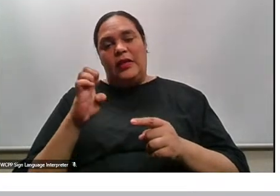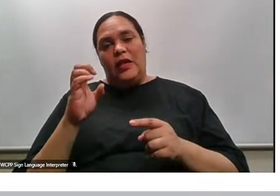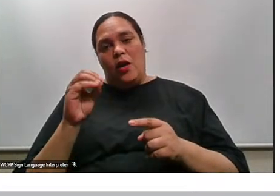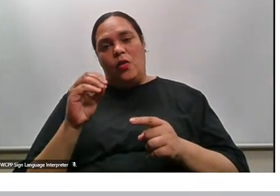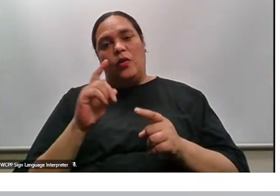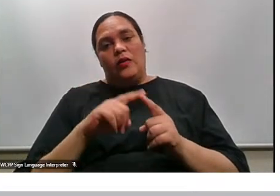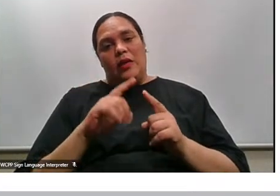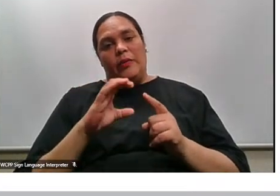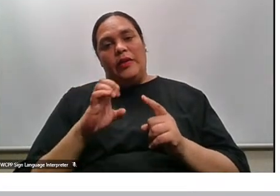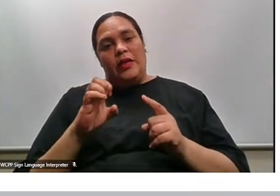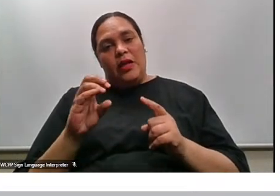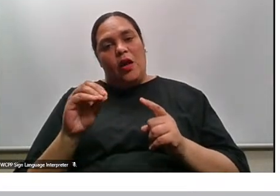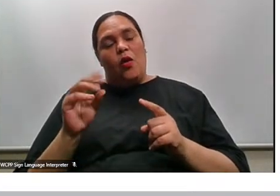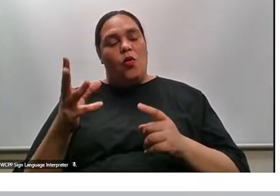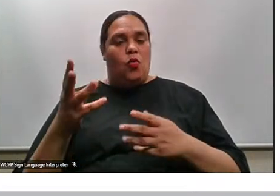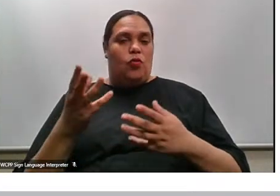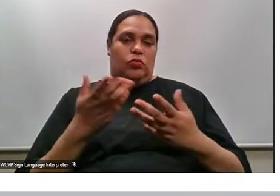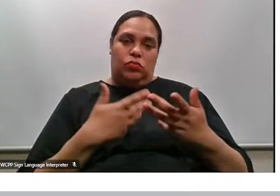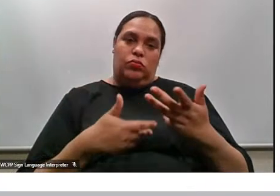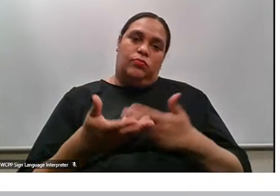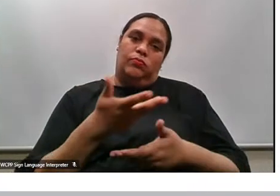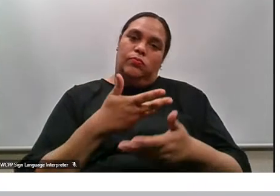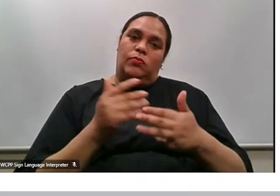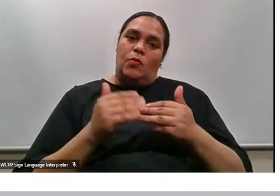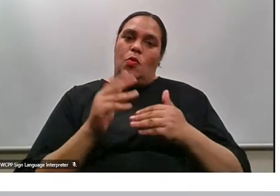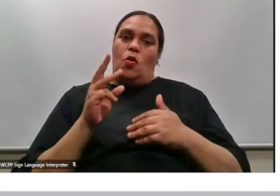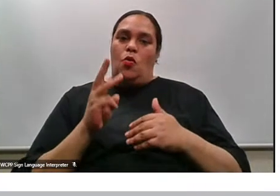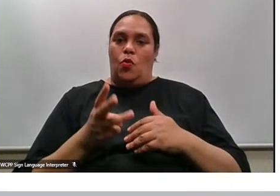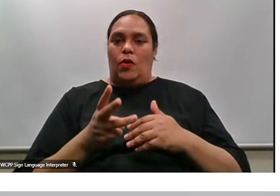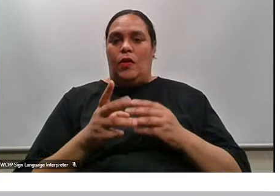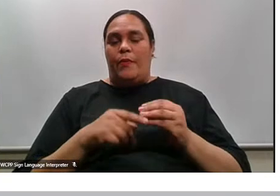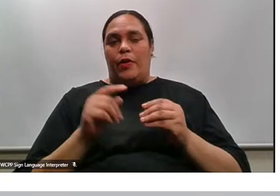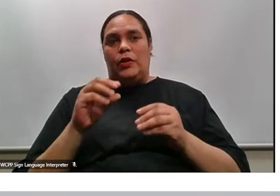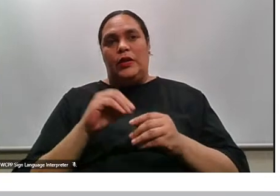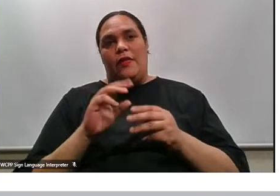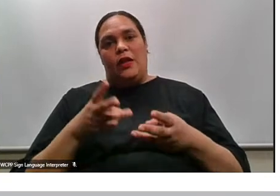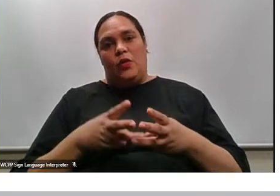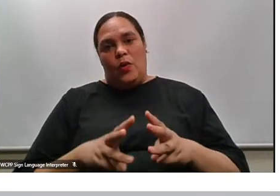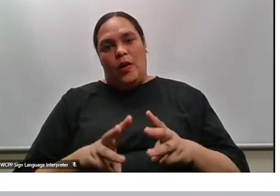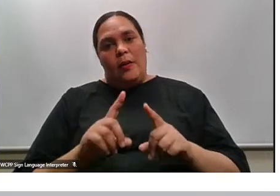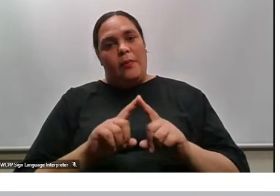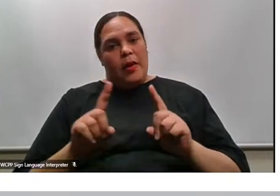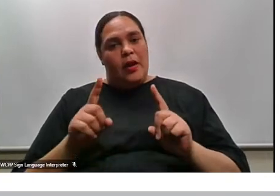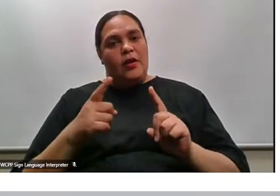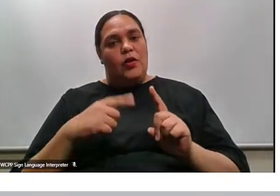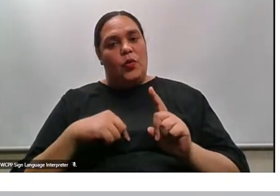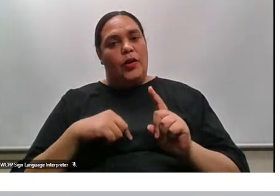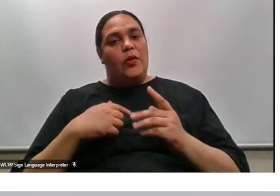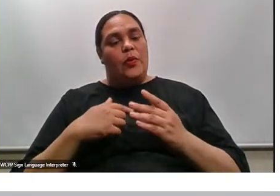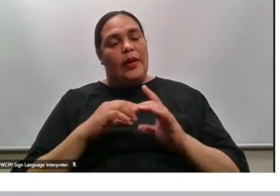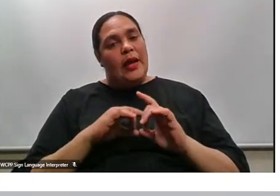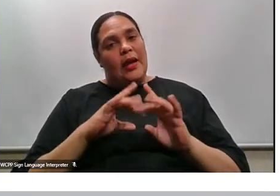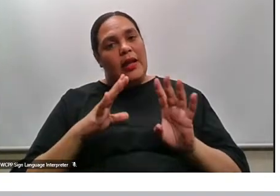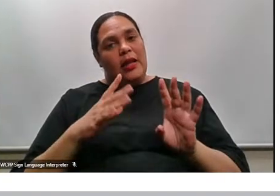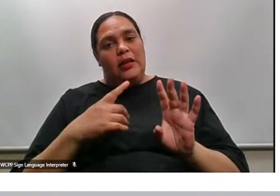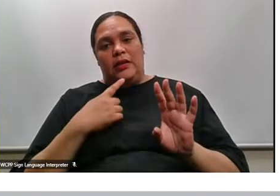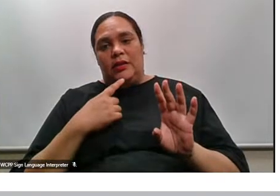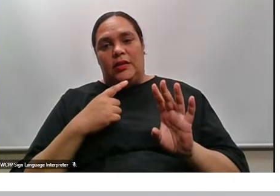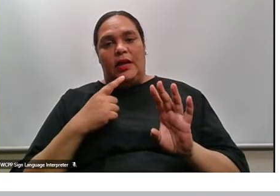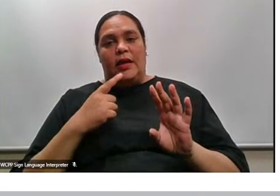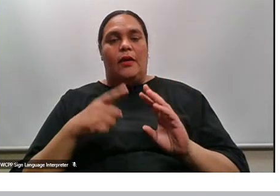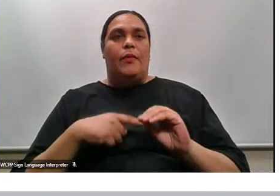bring the CEO in to speak more in that regard. But we have been very clear that in